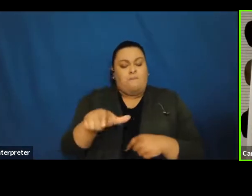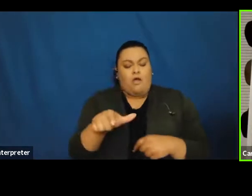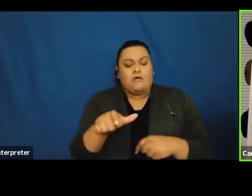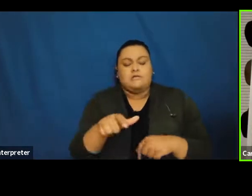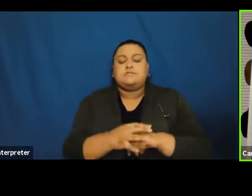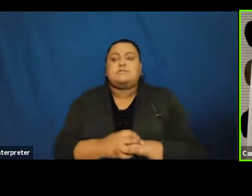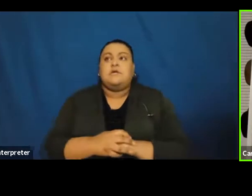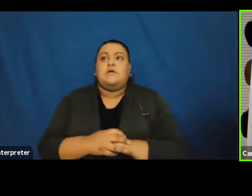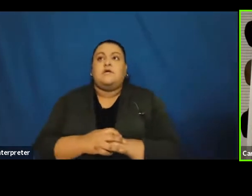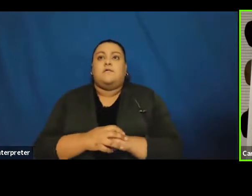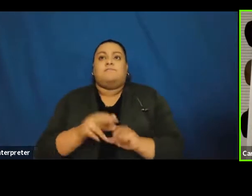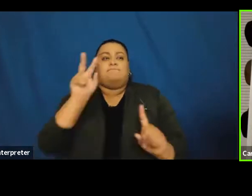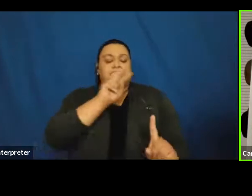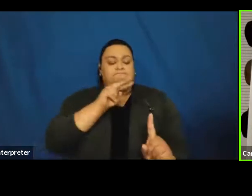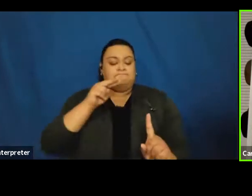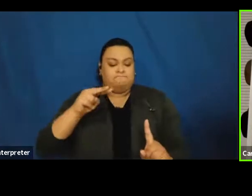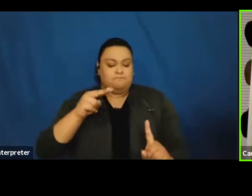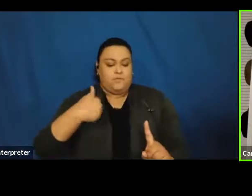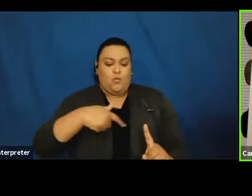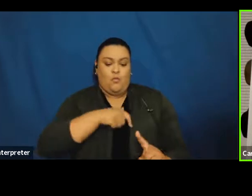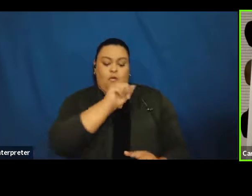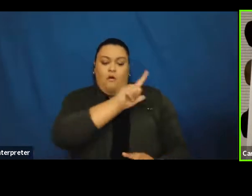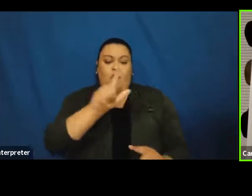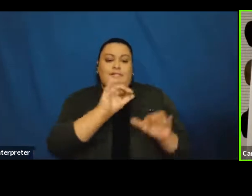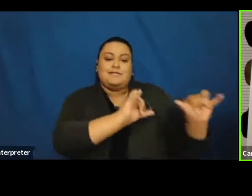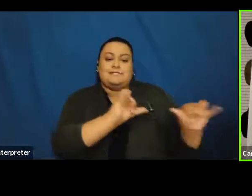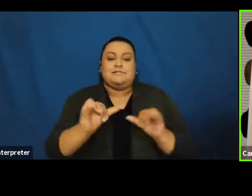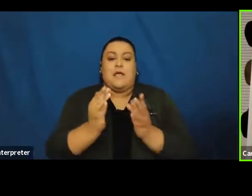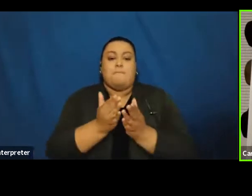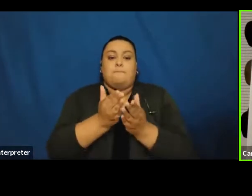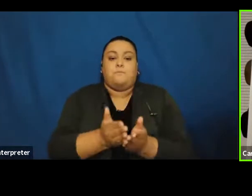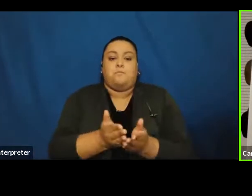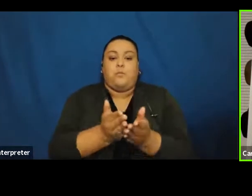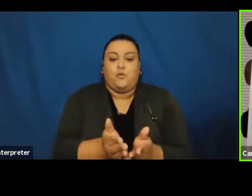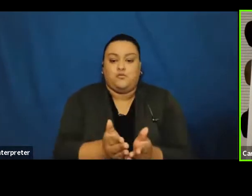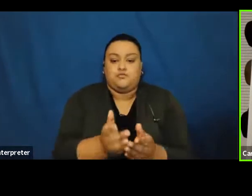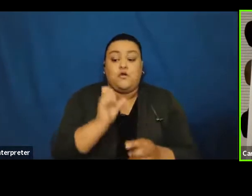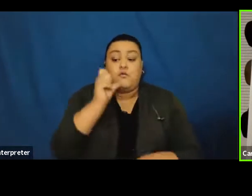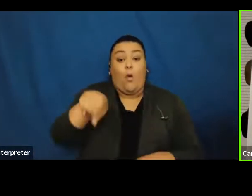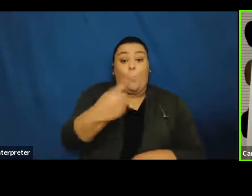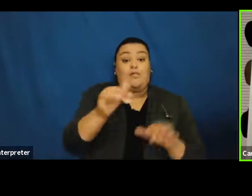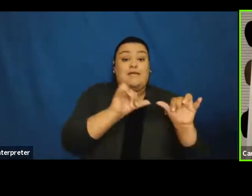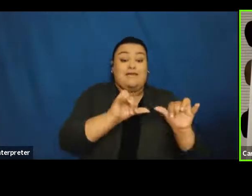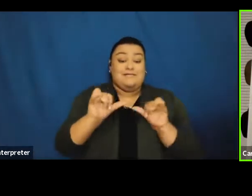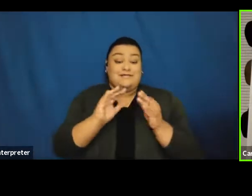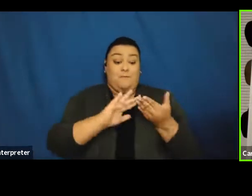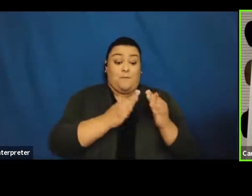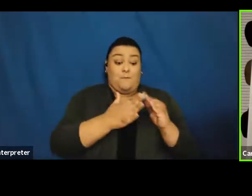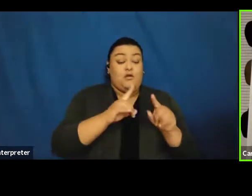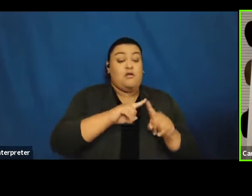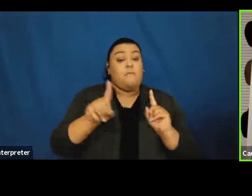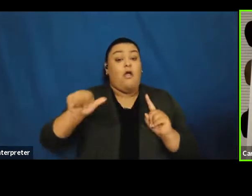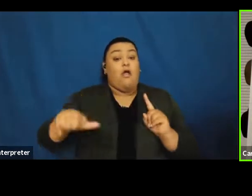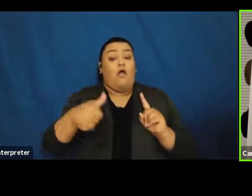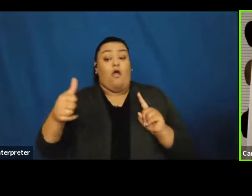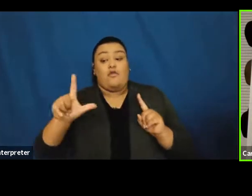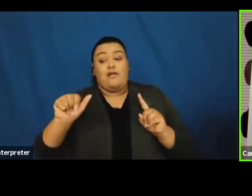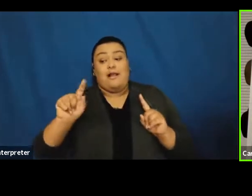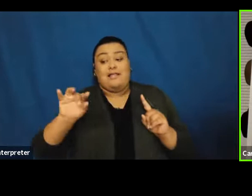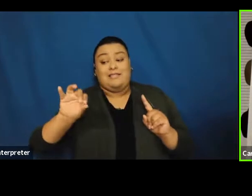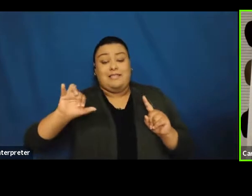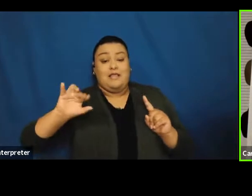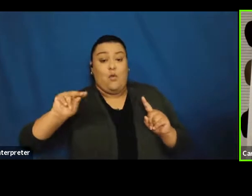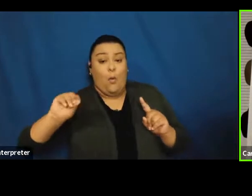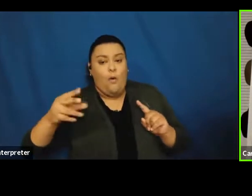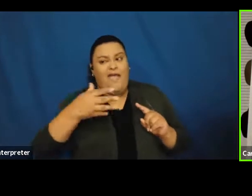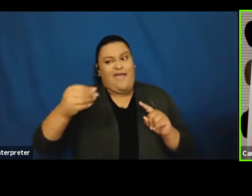we are all in the same boat, not only in terms of our own communities, Mexican American, but other Latinos, Latinas, and also Black folks, and